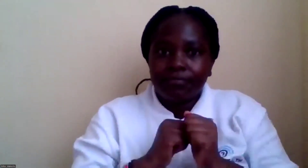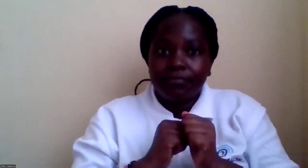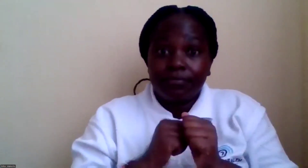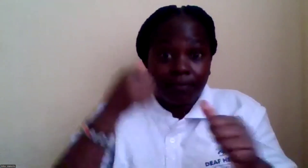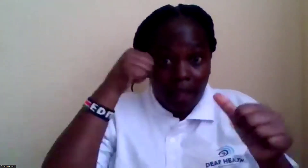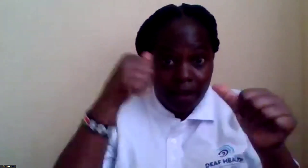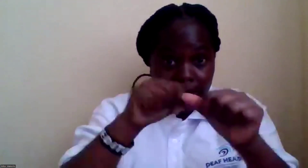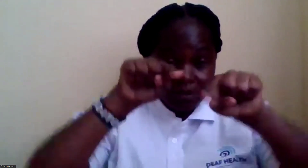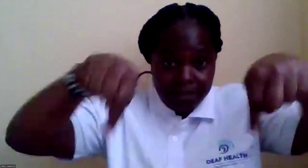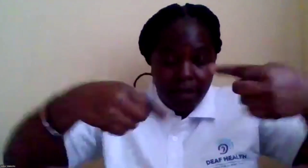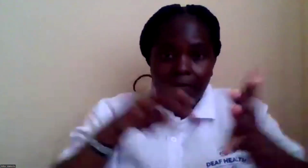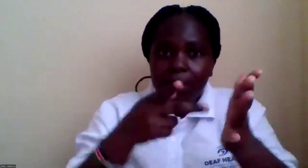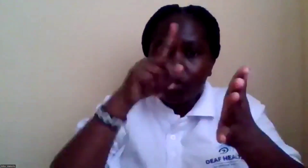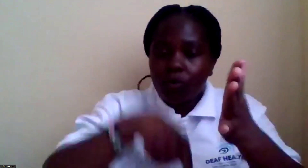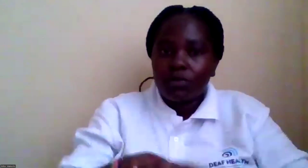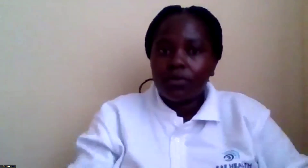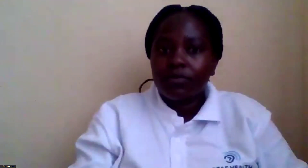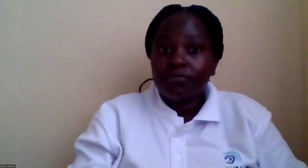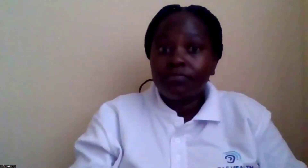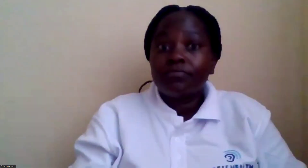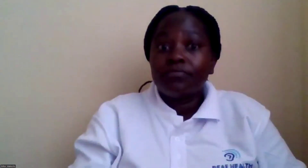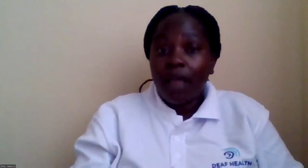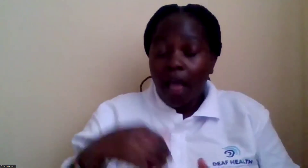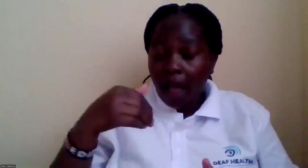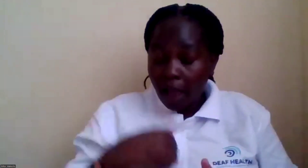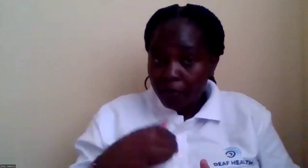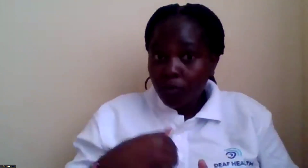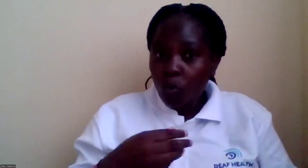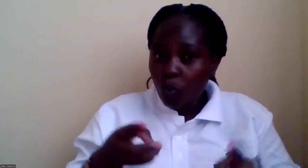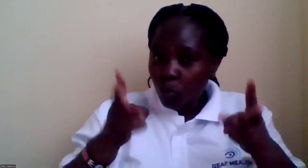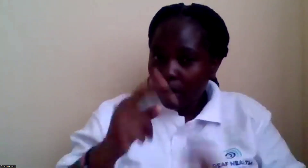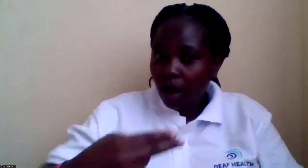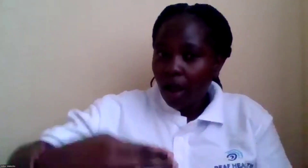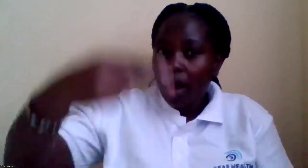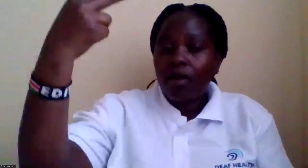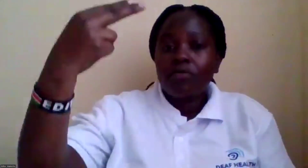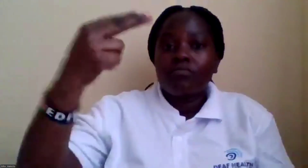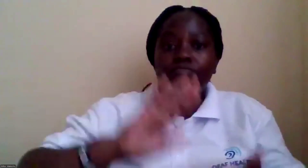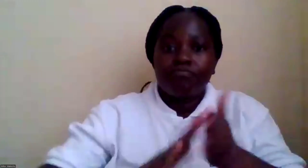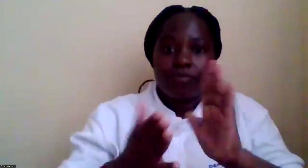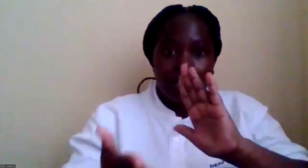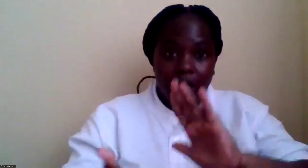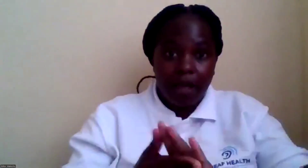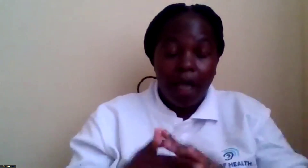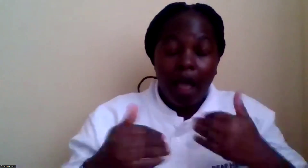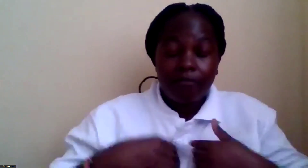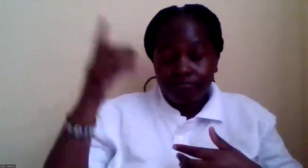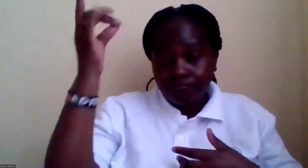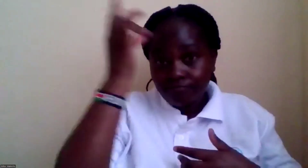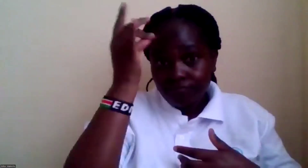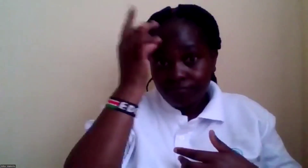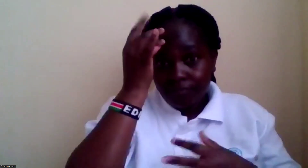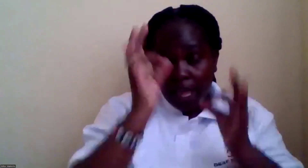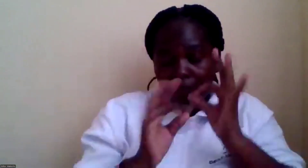it means that you will have a higher chance of developing a certain disease if those risk